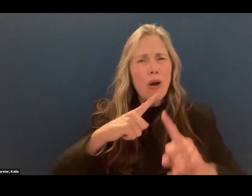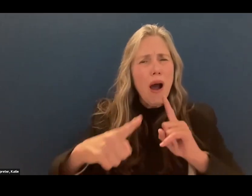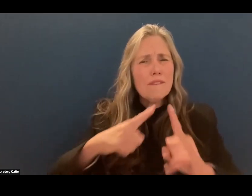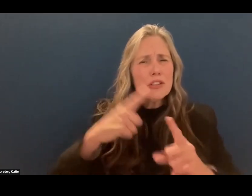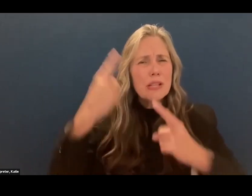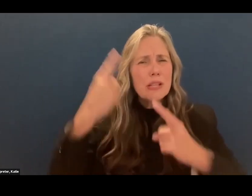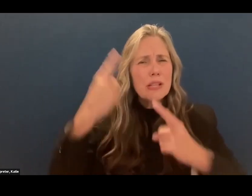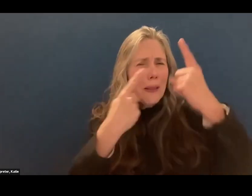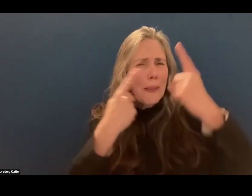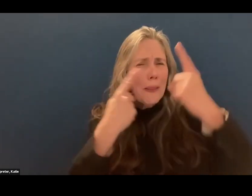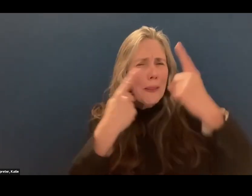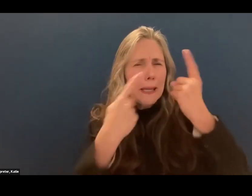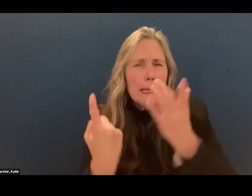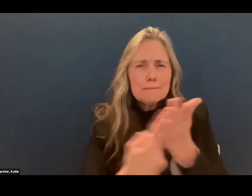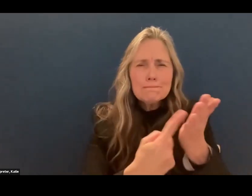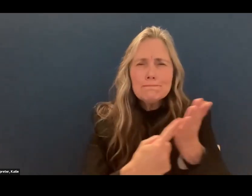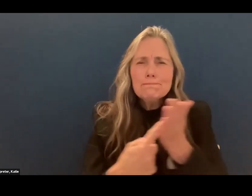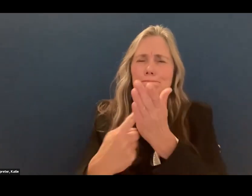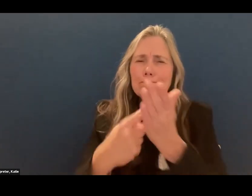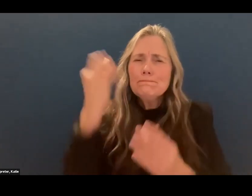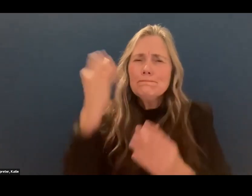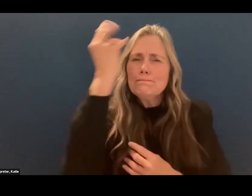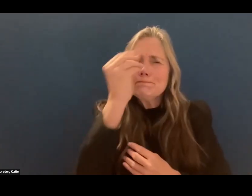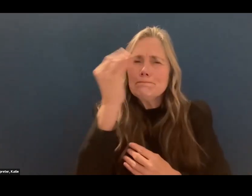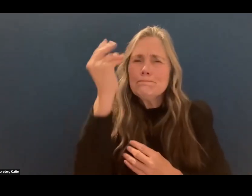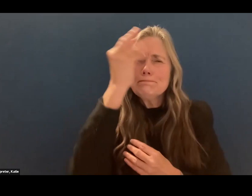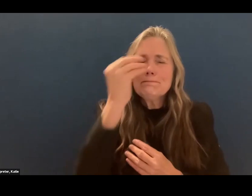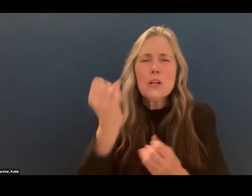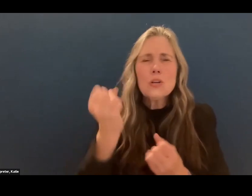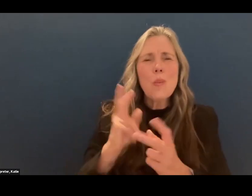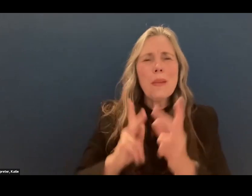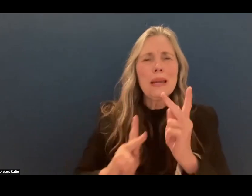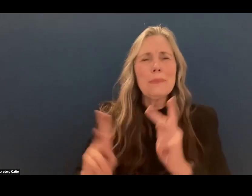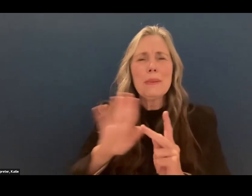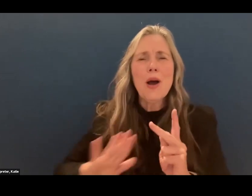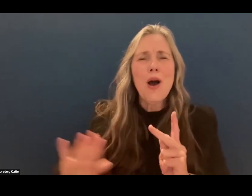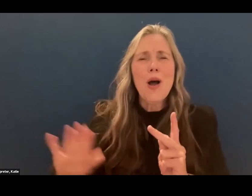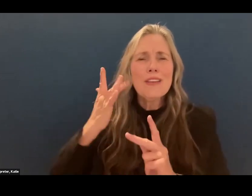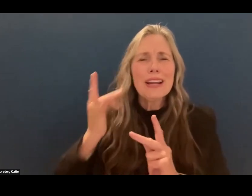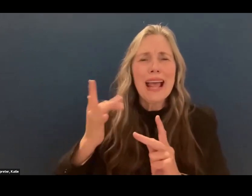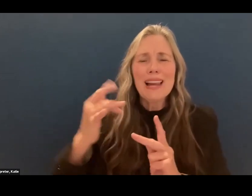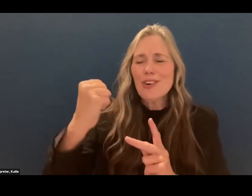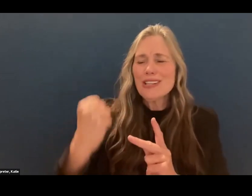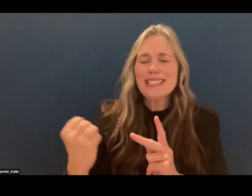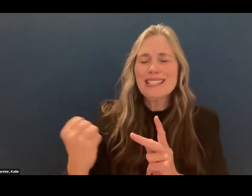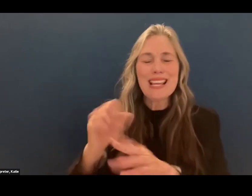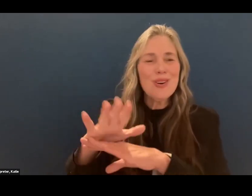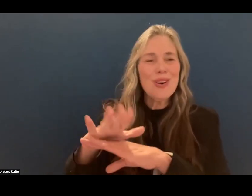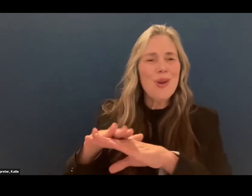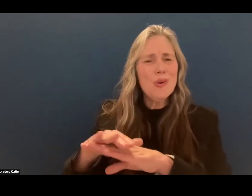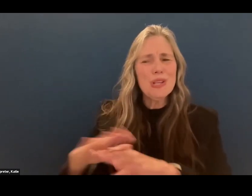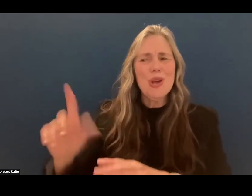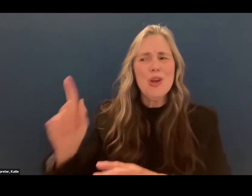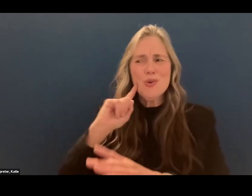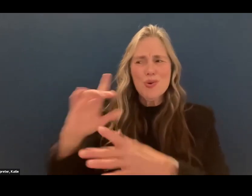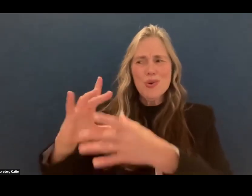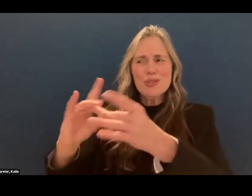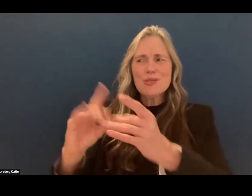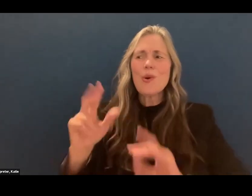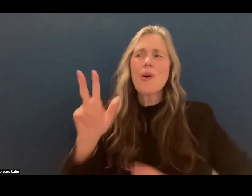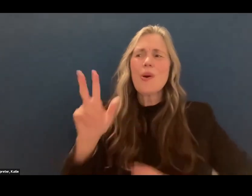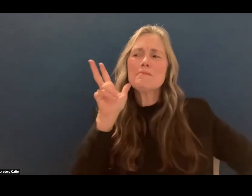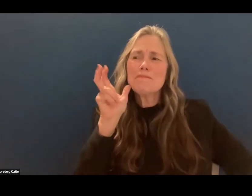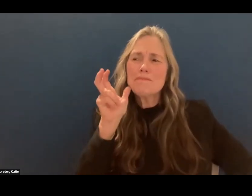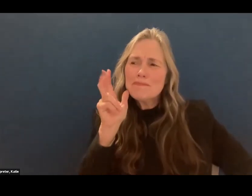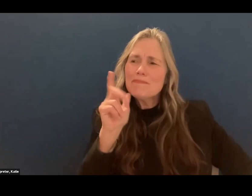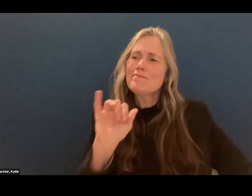people from all over Southern California, Central Coast. It was really interesting to get to hear people's stories and what